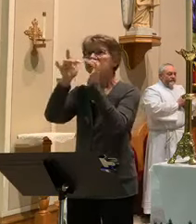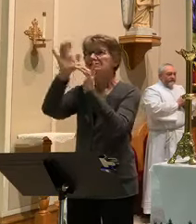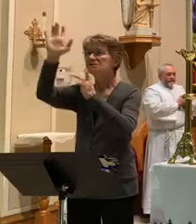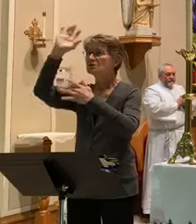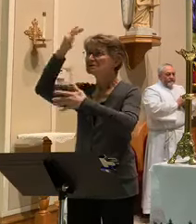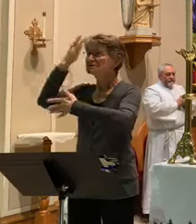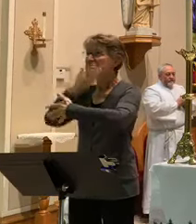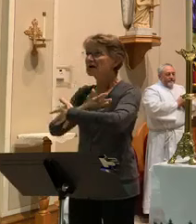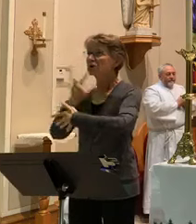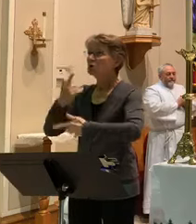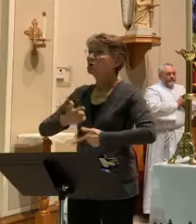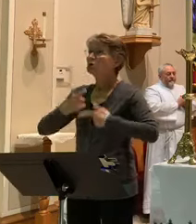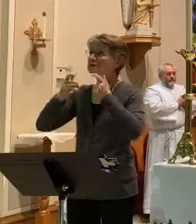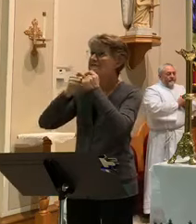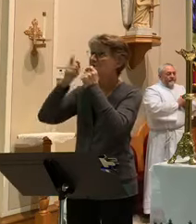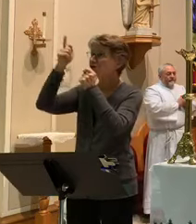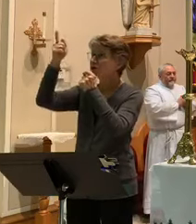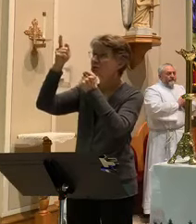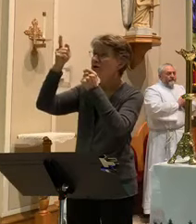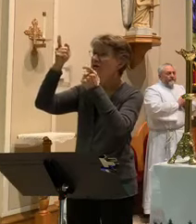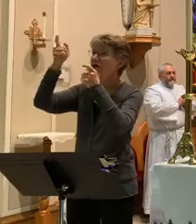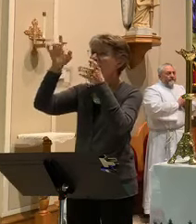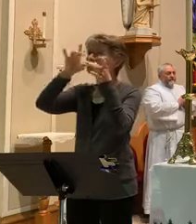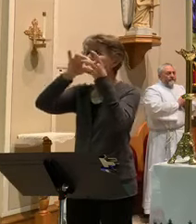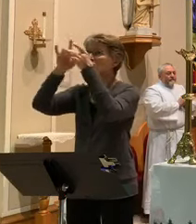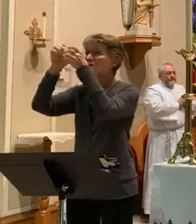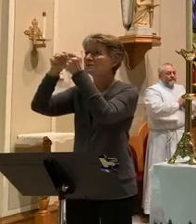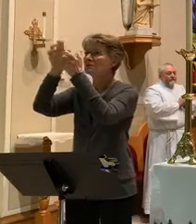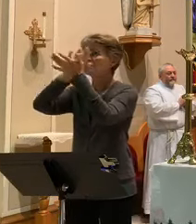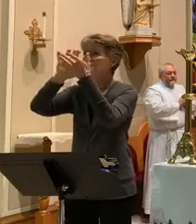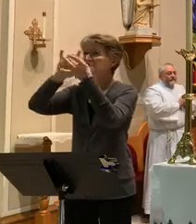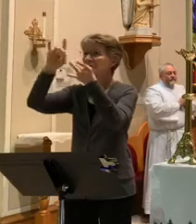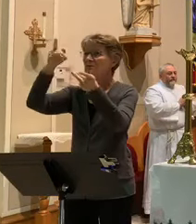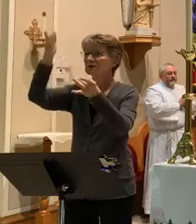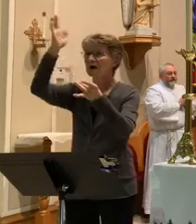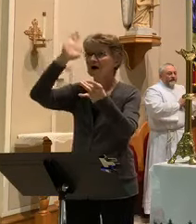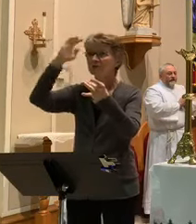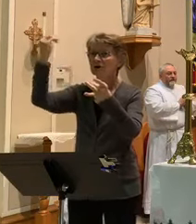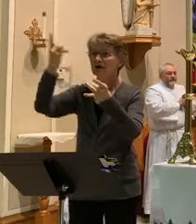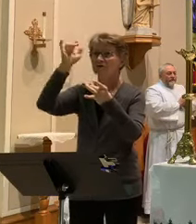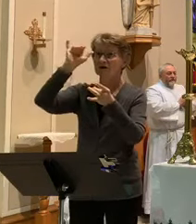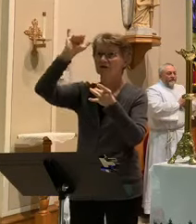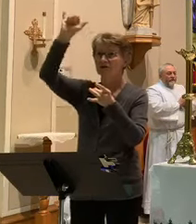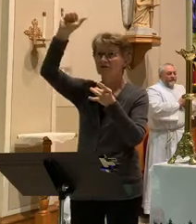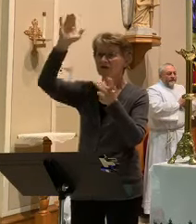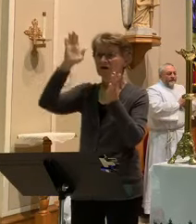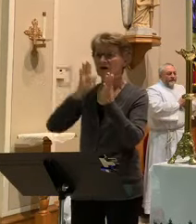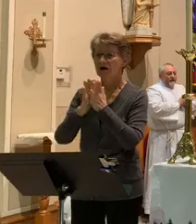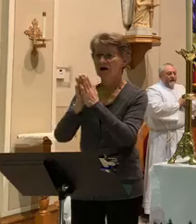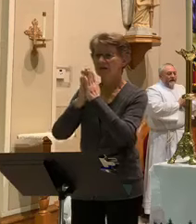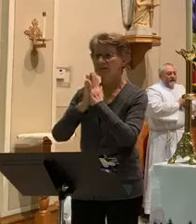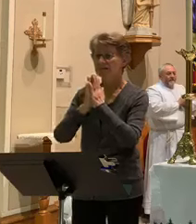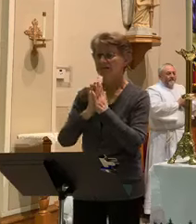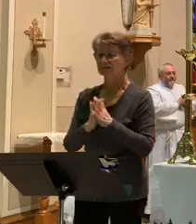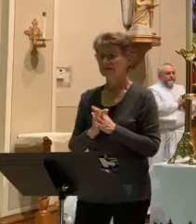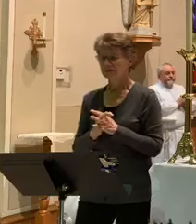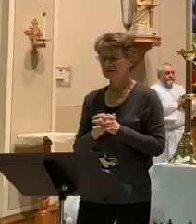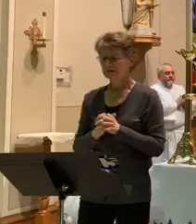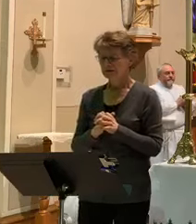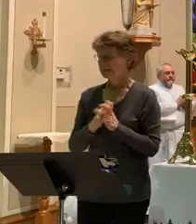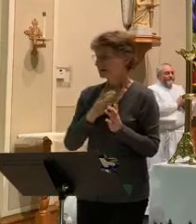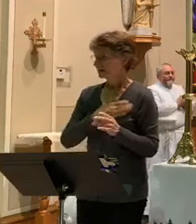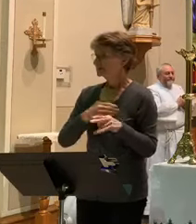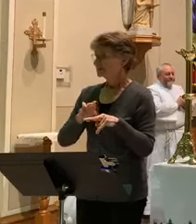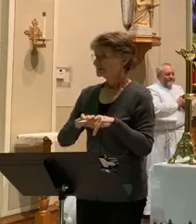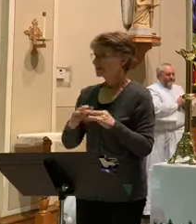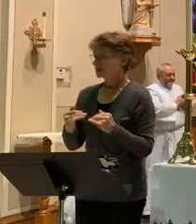Son, who lives and reigns with you in the unity of the Holy Spirit, one God forever and ever. Amen.